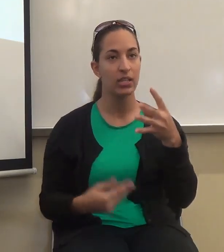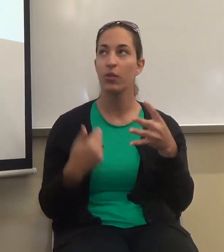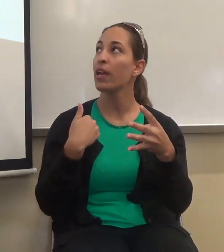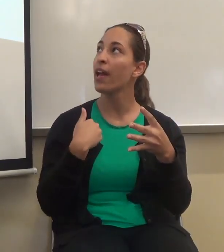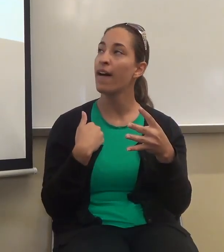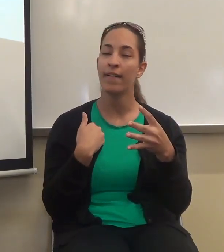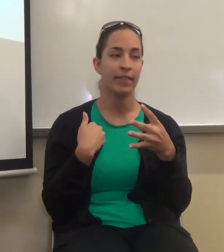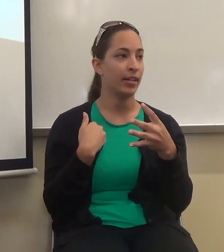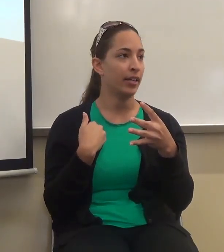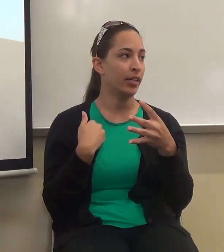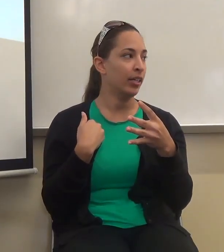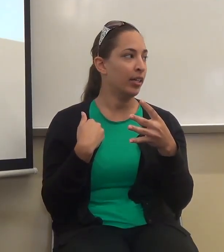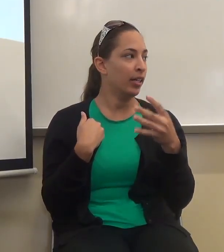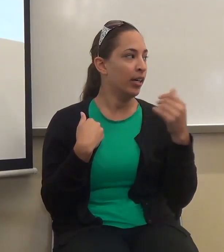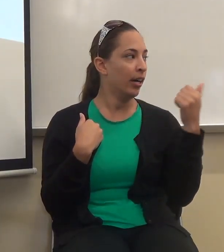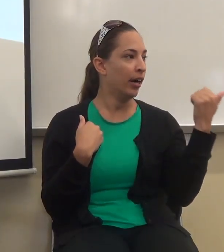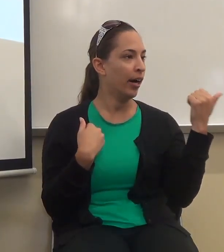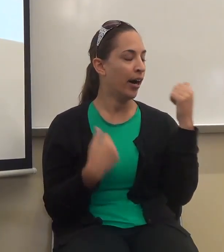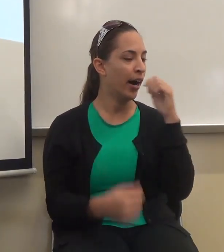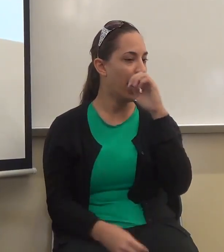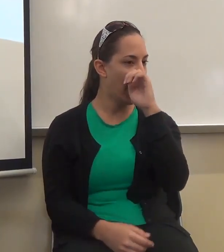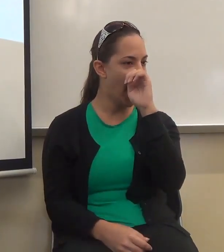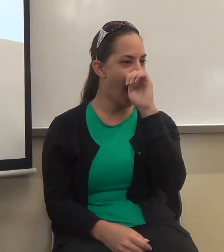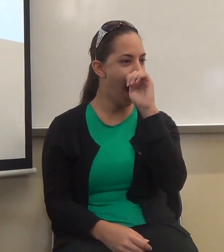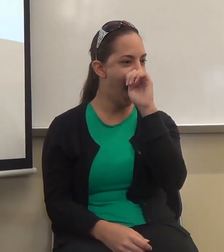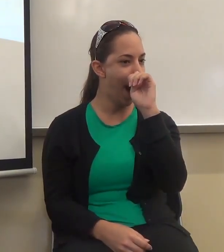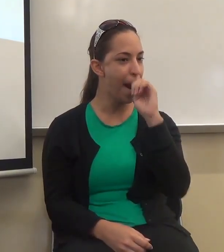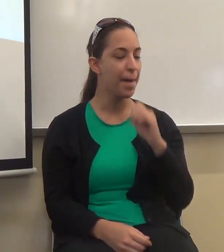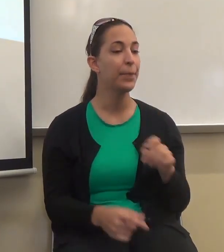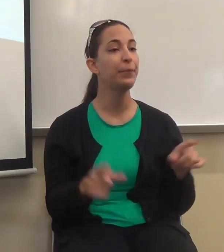Now, there's something else I need to point out to you.